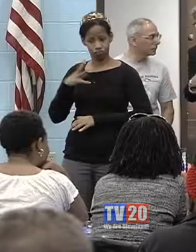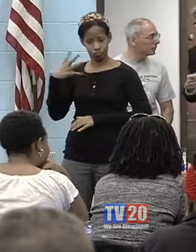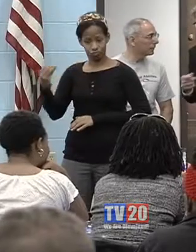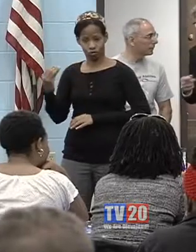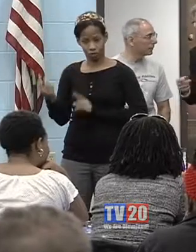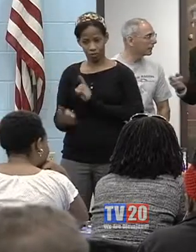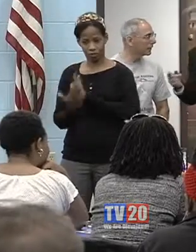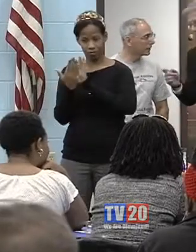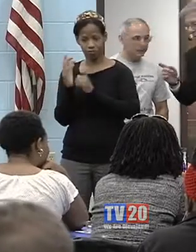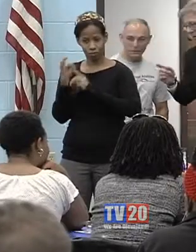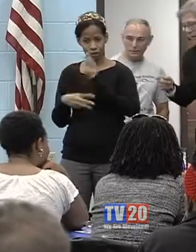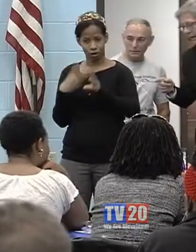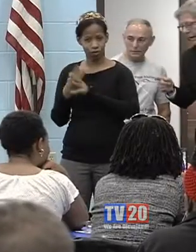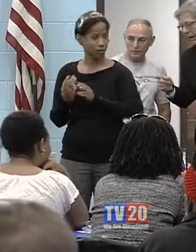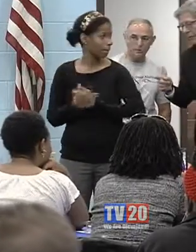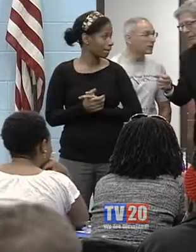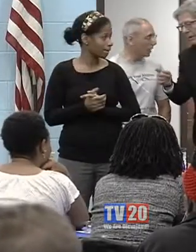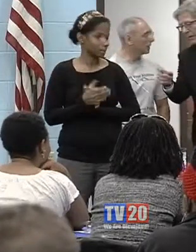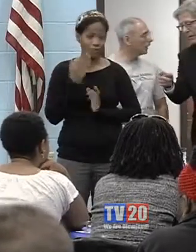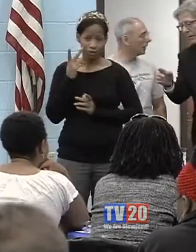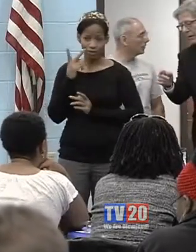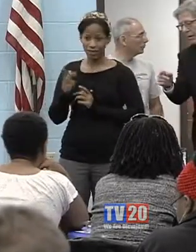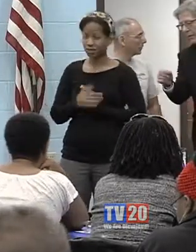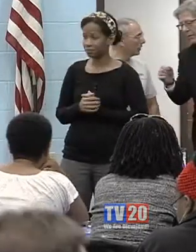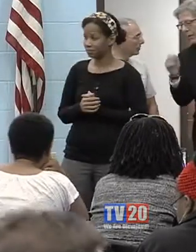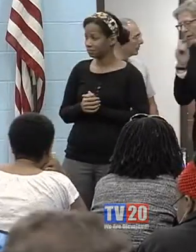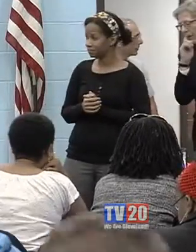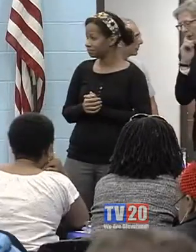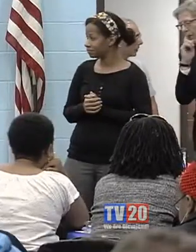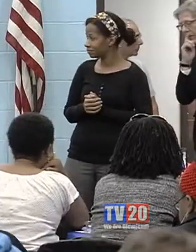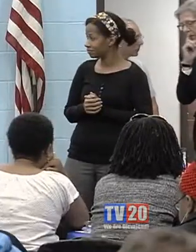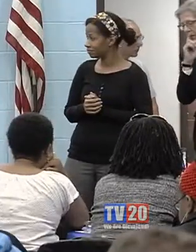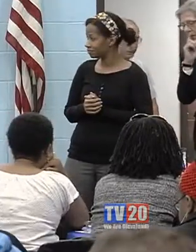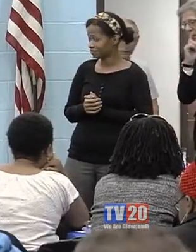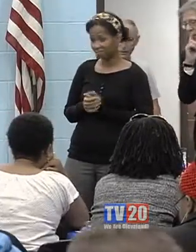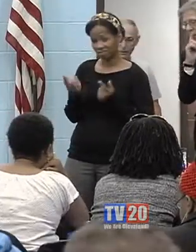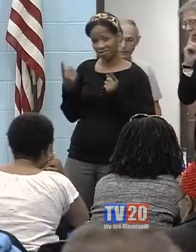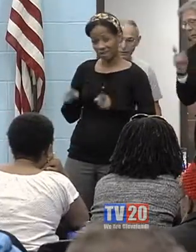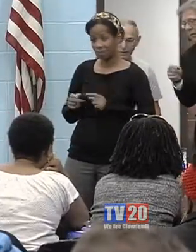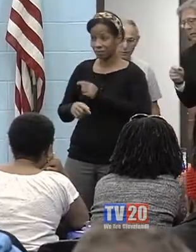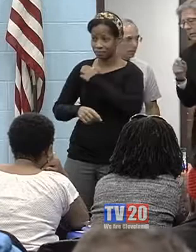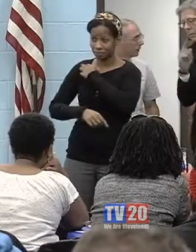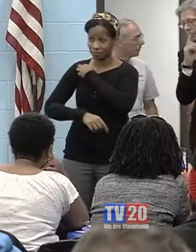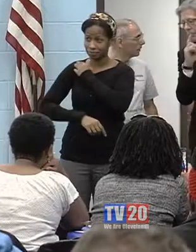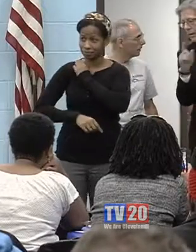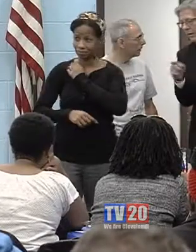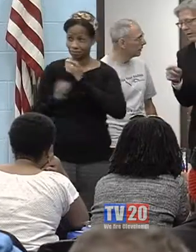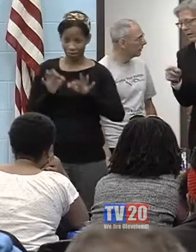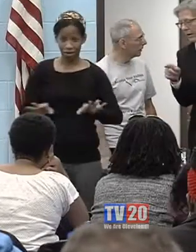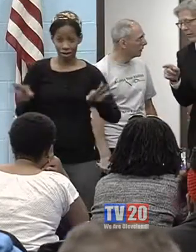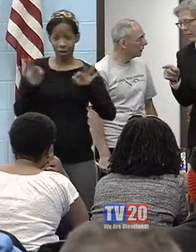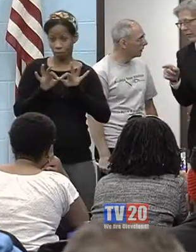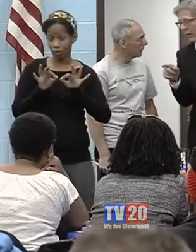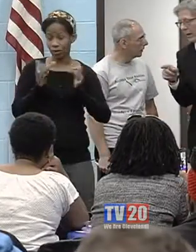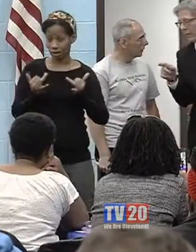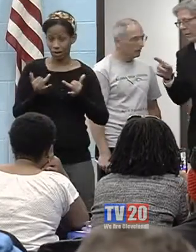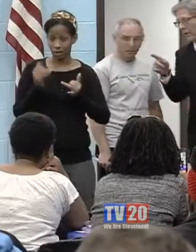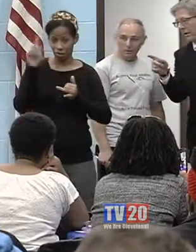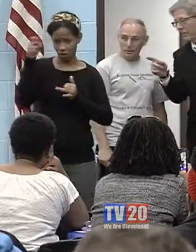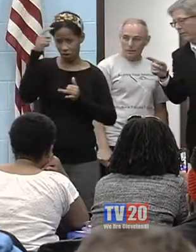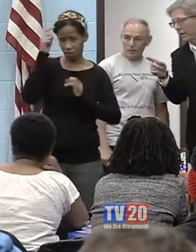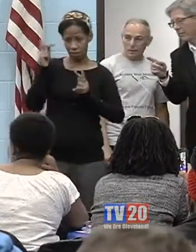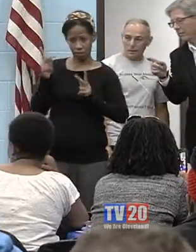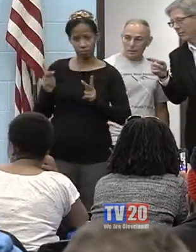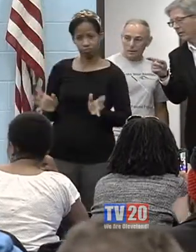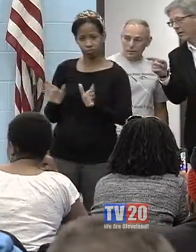and face the world. That's what you're seeing, sir. It didn't just happen. And that's why it's important that government step